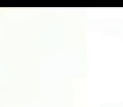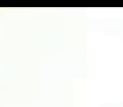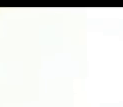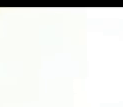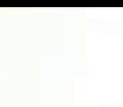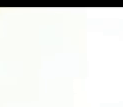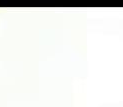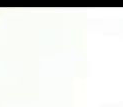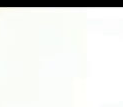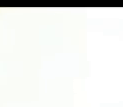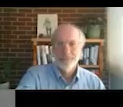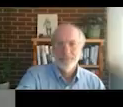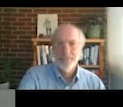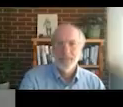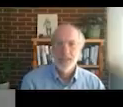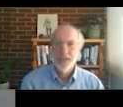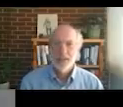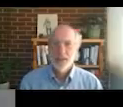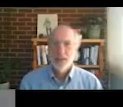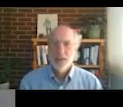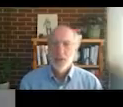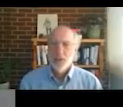That's right. Pig. Go.